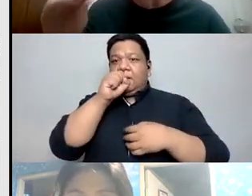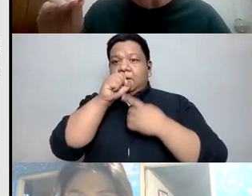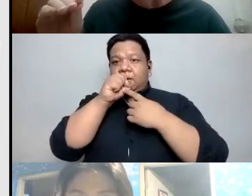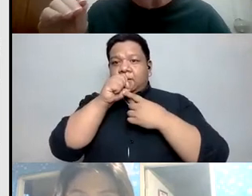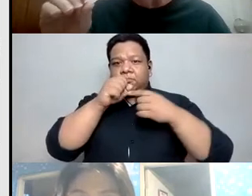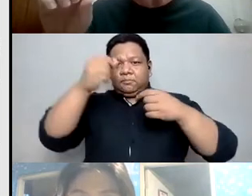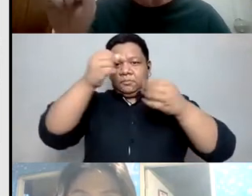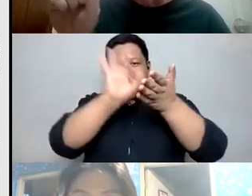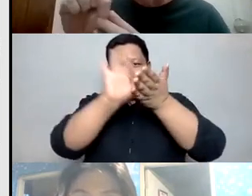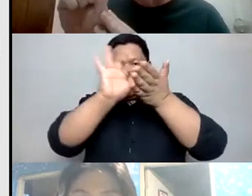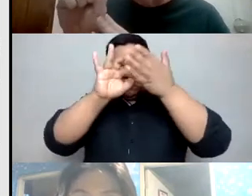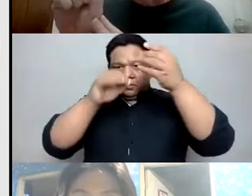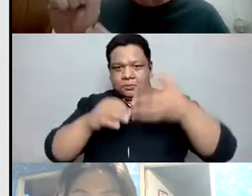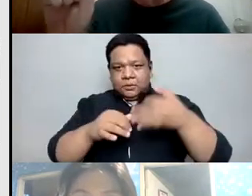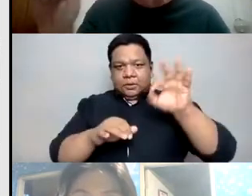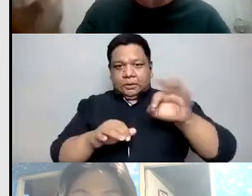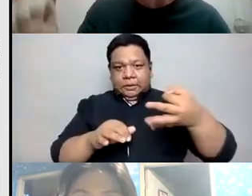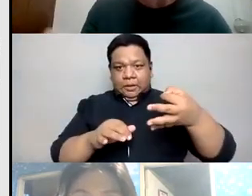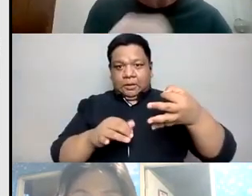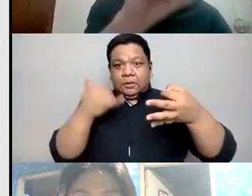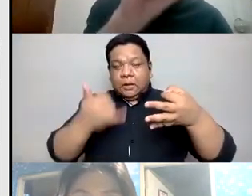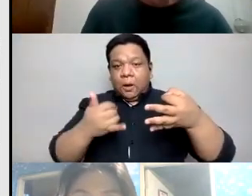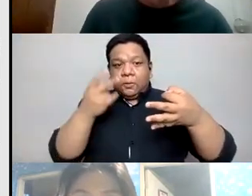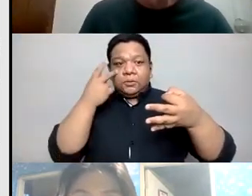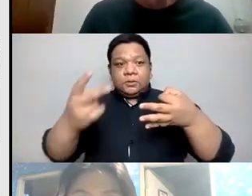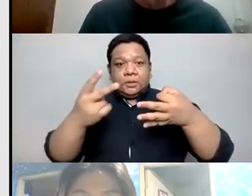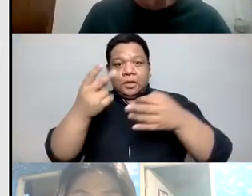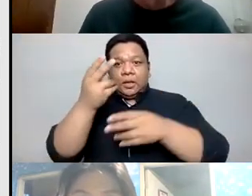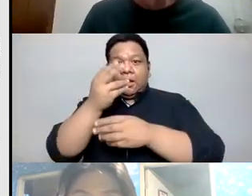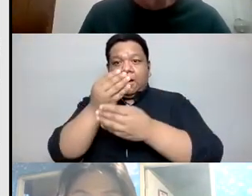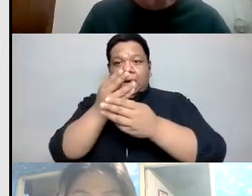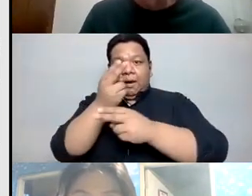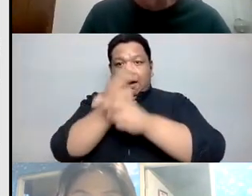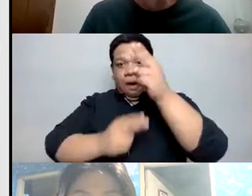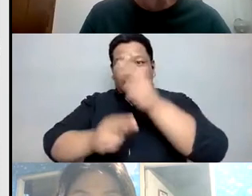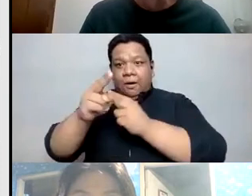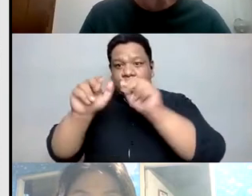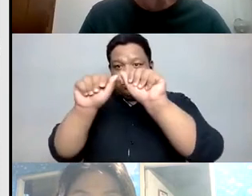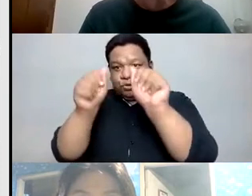But now, because we're looking at hand shape, we move it to the first sign on the list.